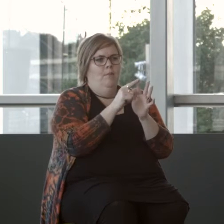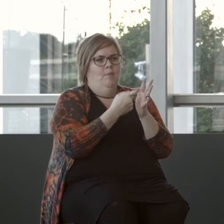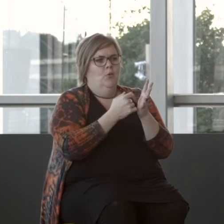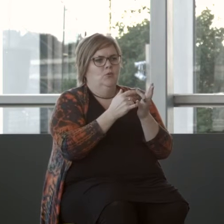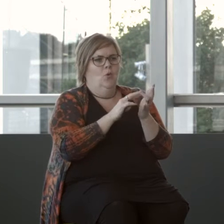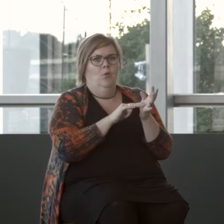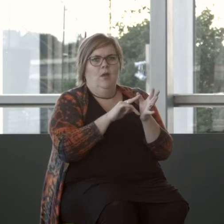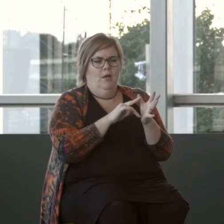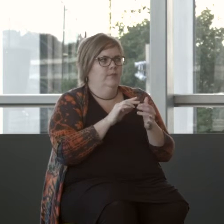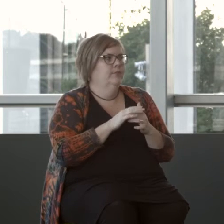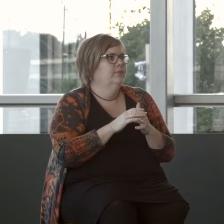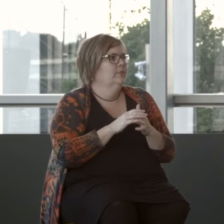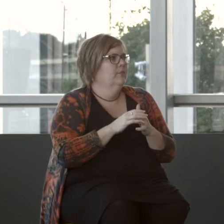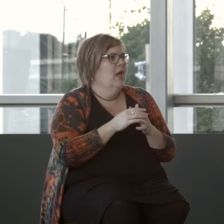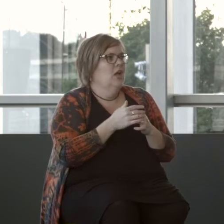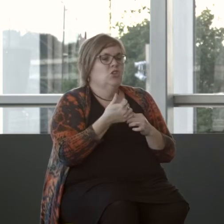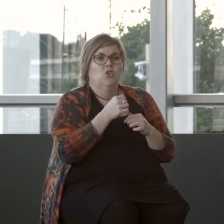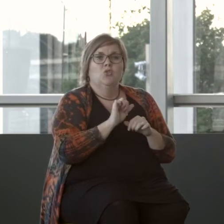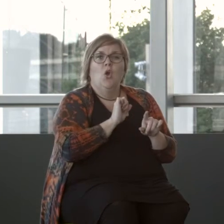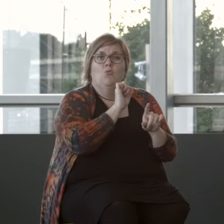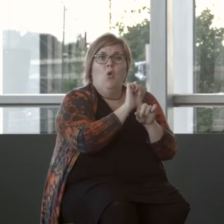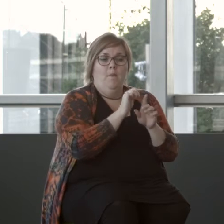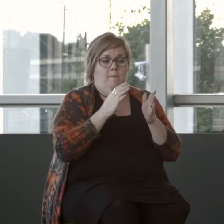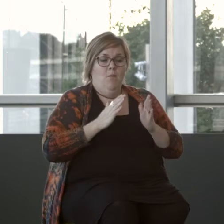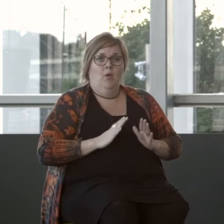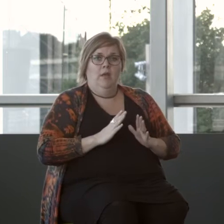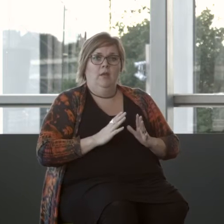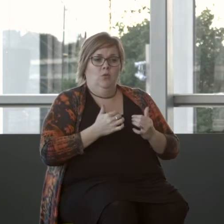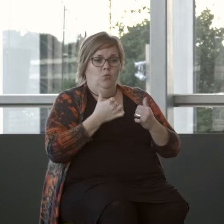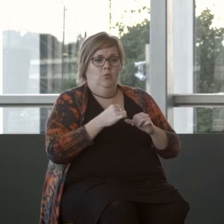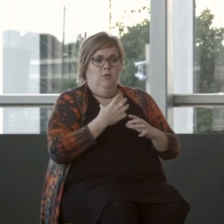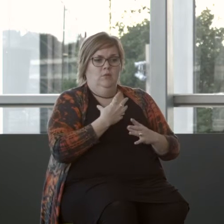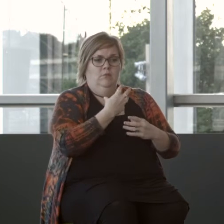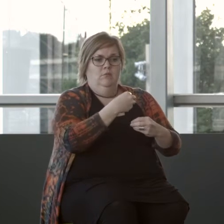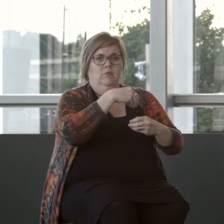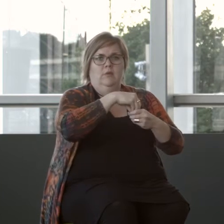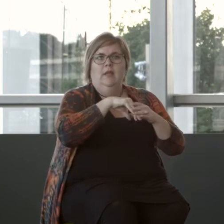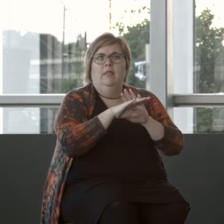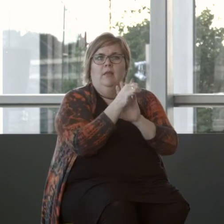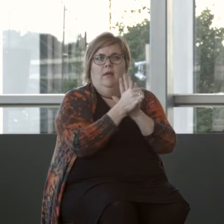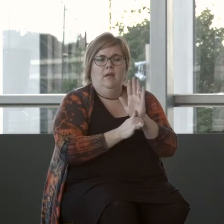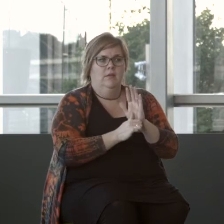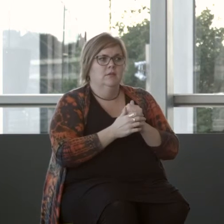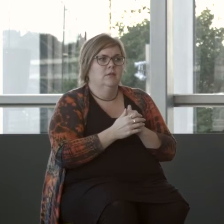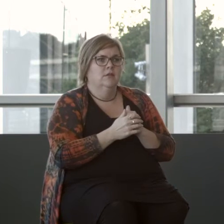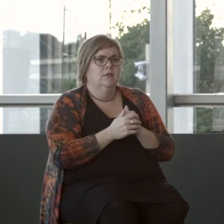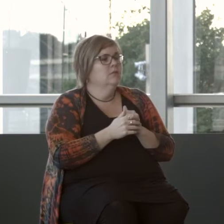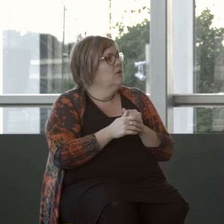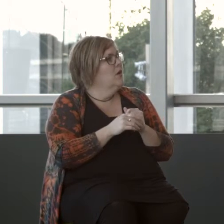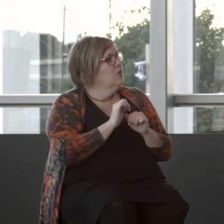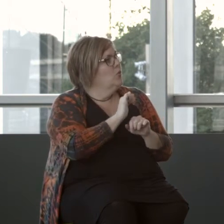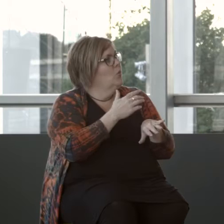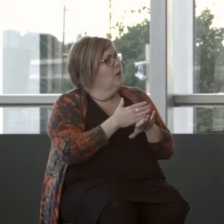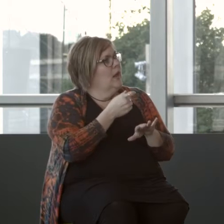culture. And she used her own body within this very theatrical portrait. So you've done something similar